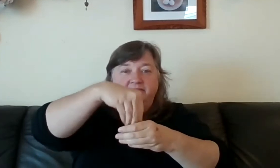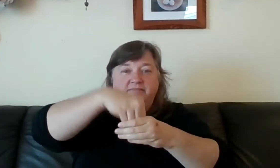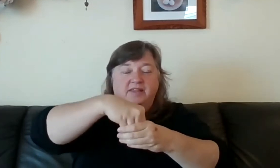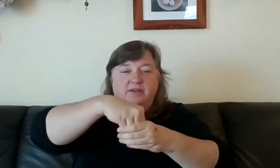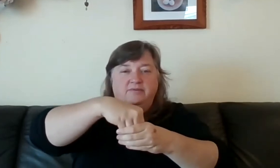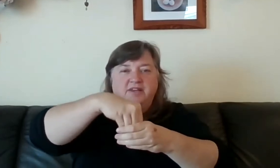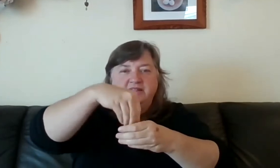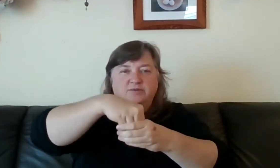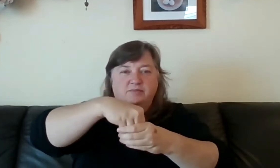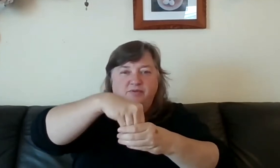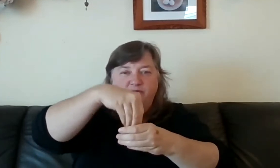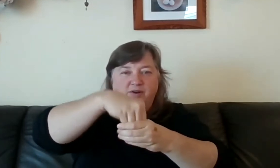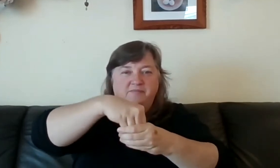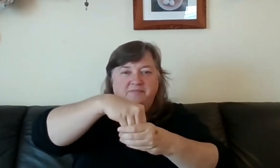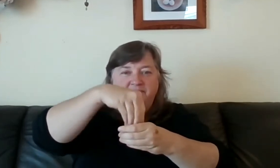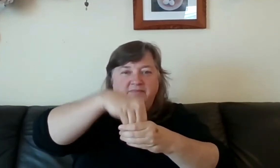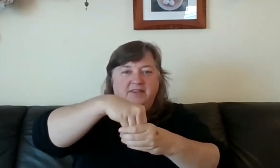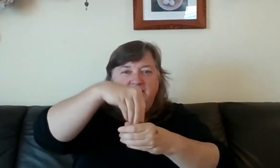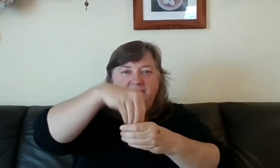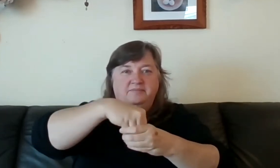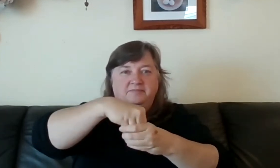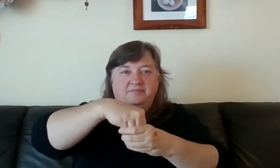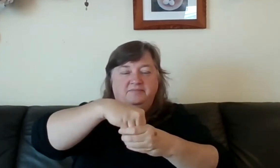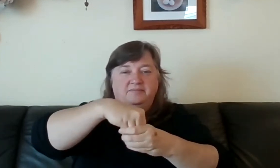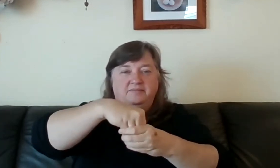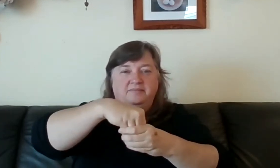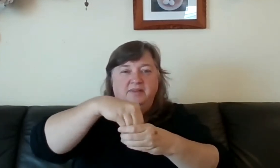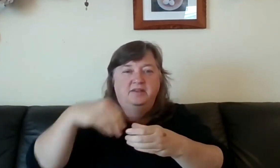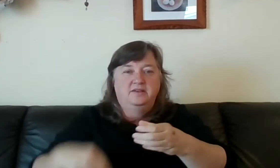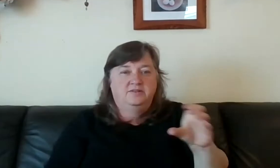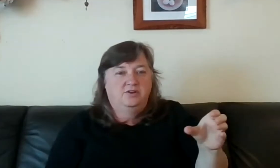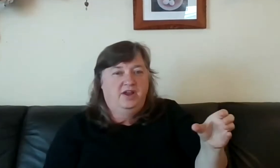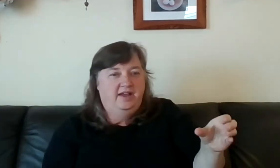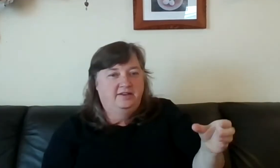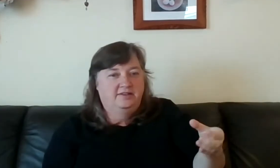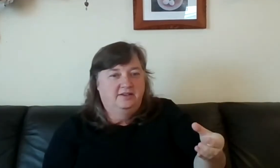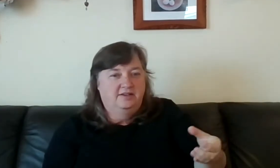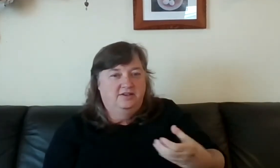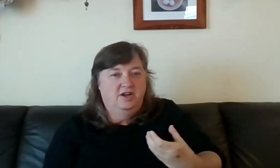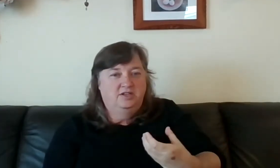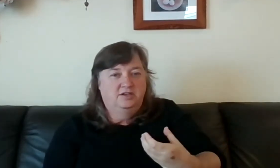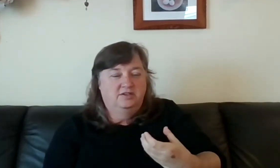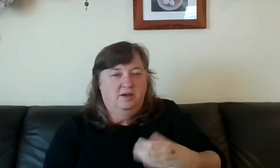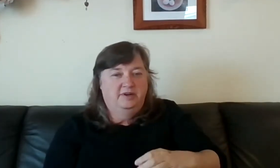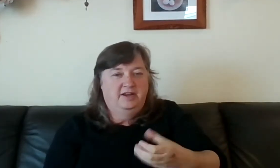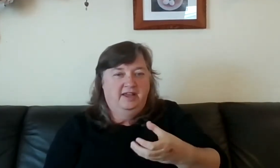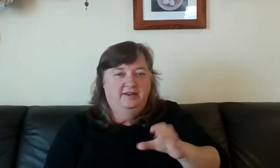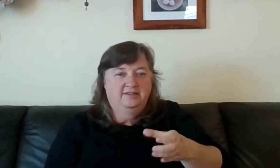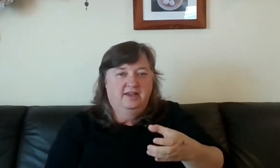I think we've done this one before. In. So your hand, your non-dominant hand is kind of